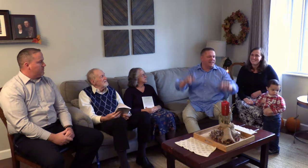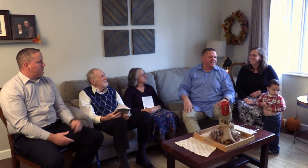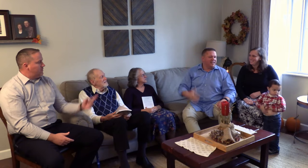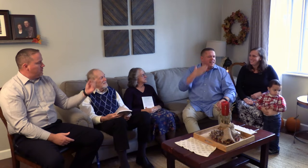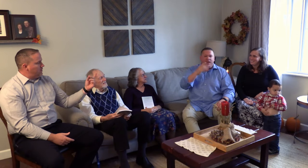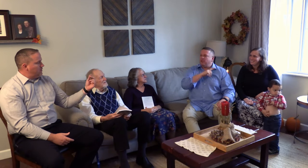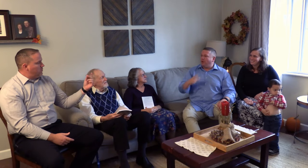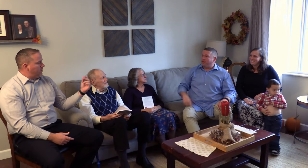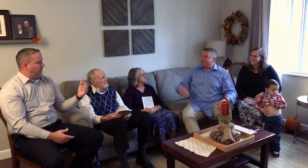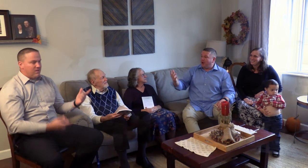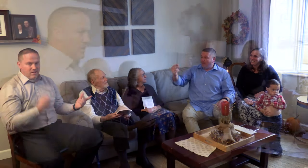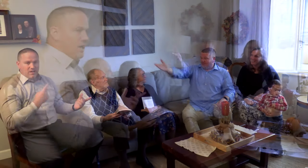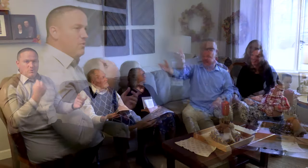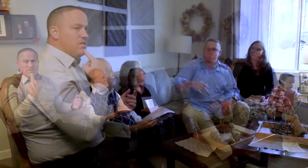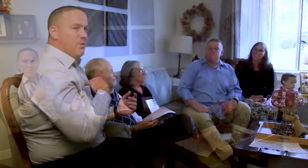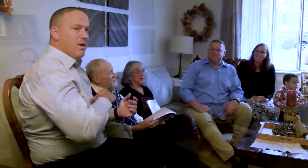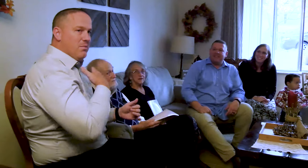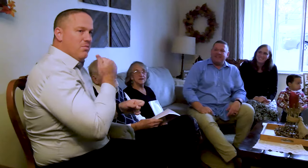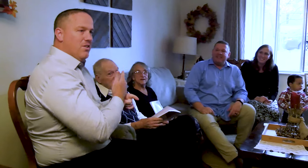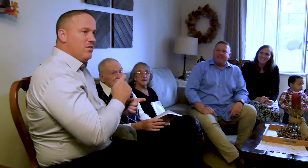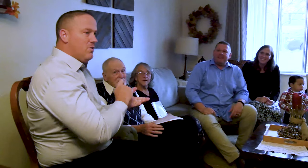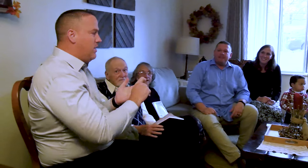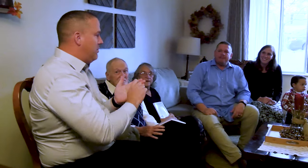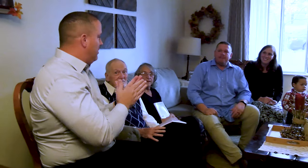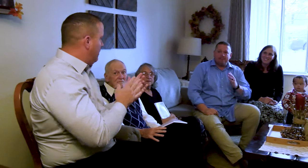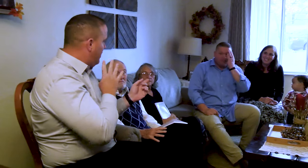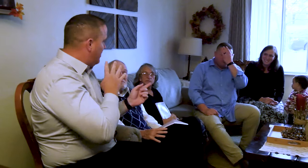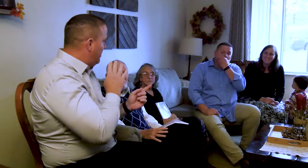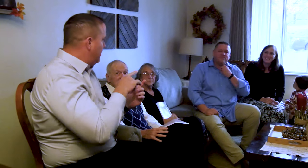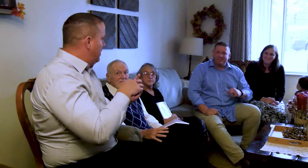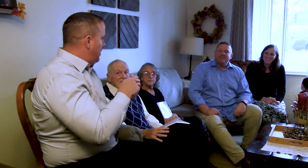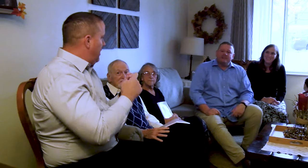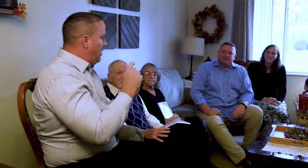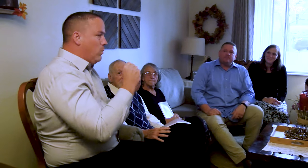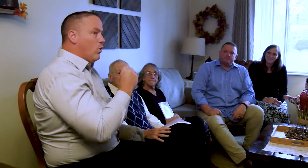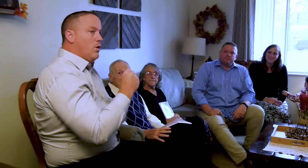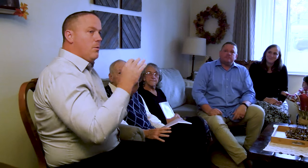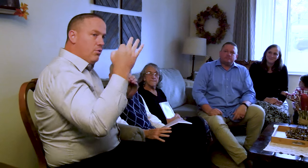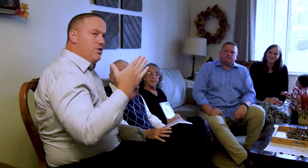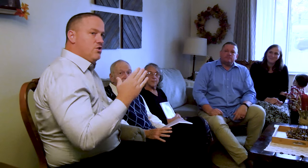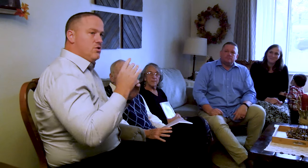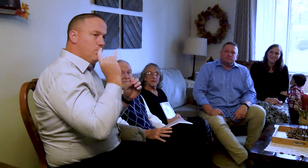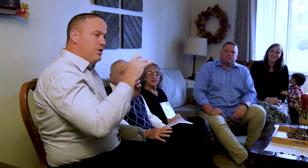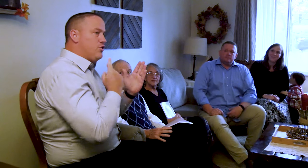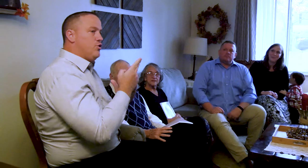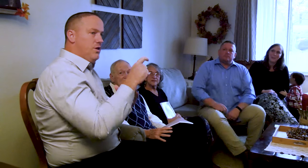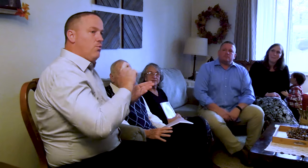guys thank the lord all right i to say i'm proud of my brother right in the book we talked about how more preachers who preach the truth need to